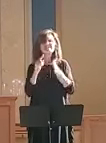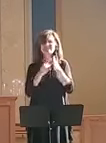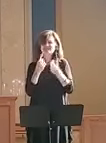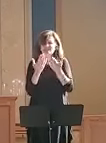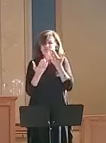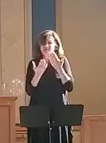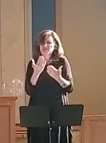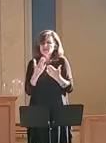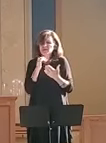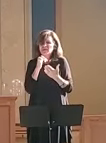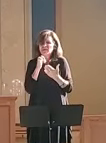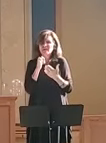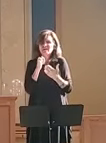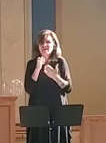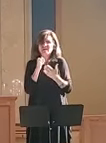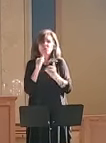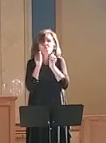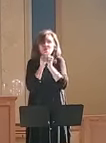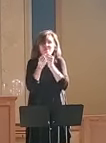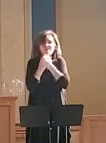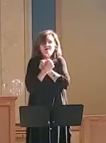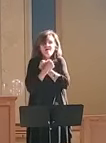it may not be always enforced with love.